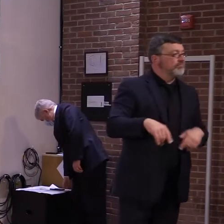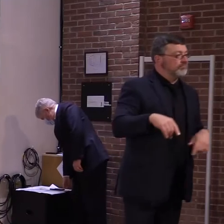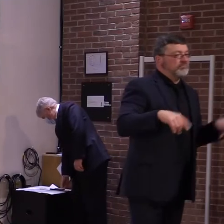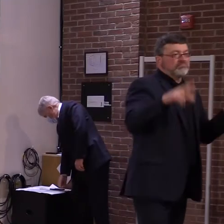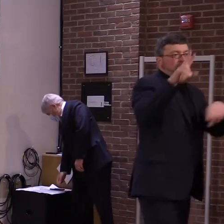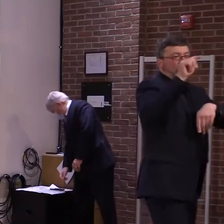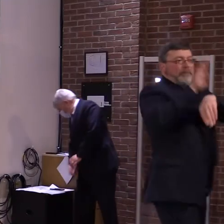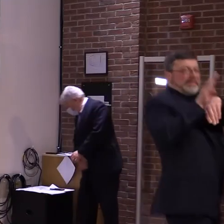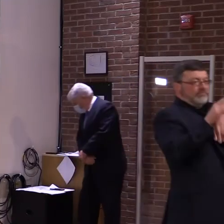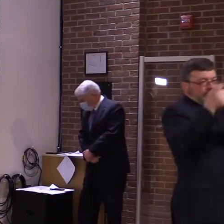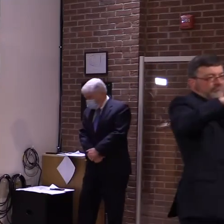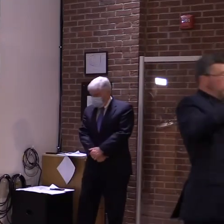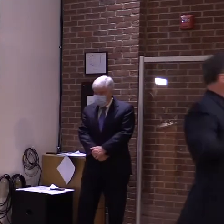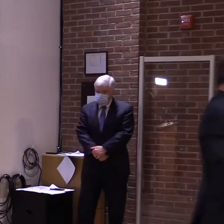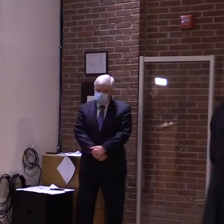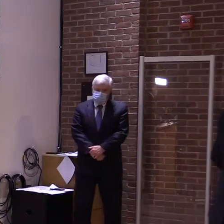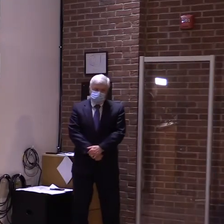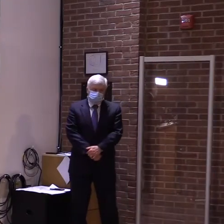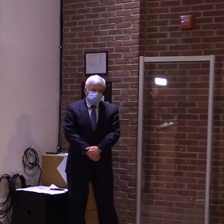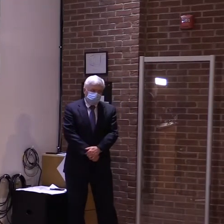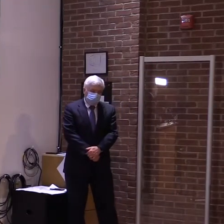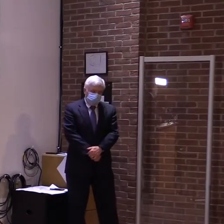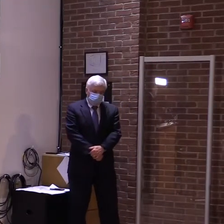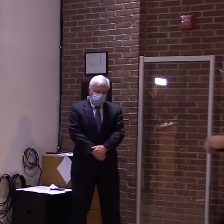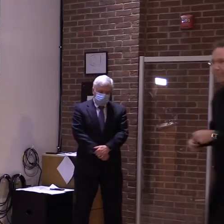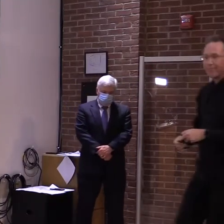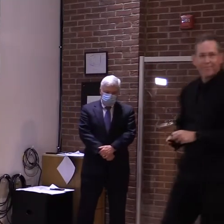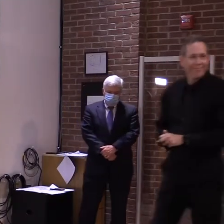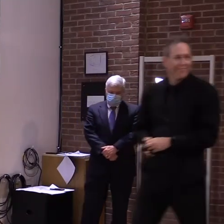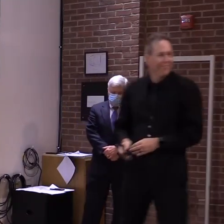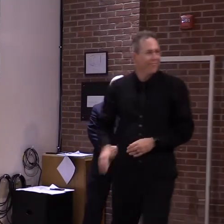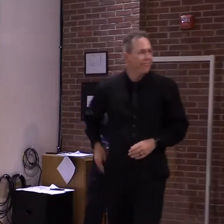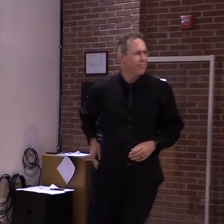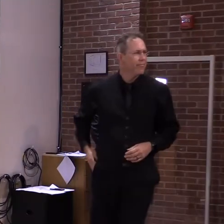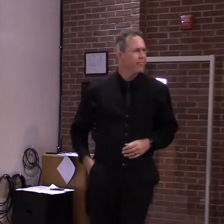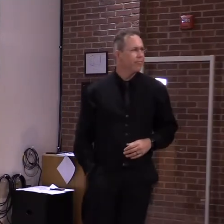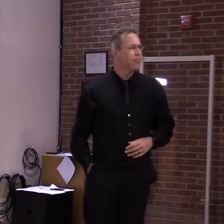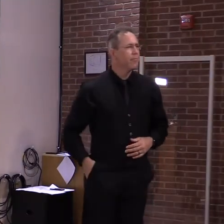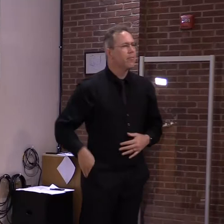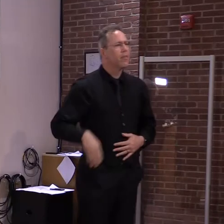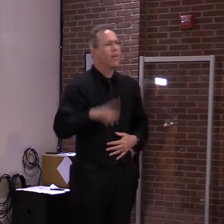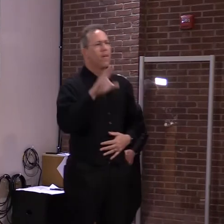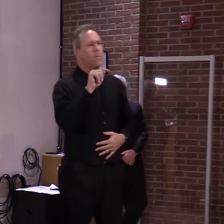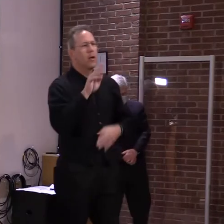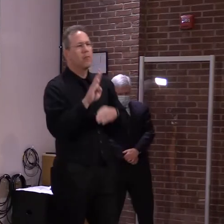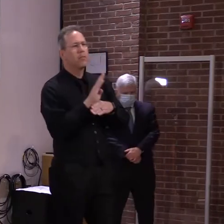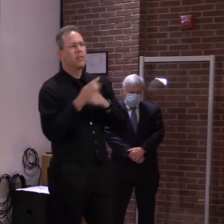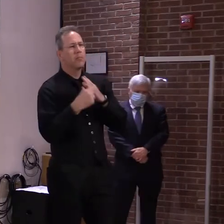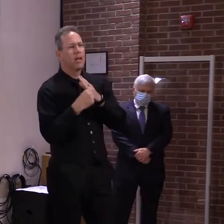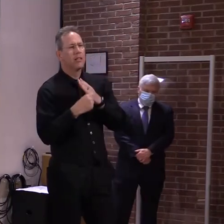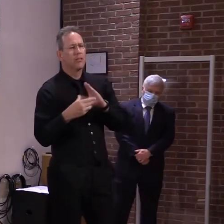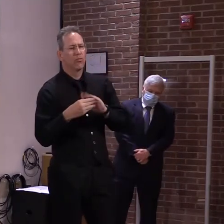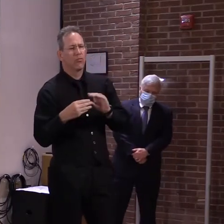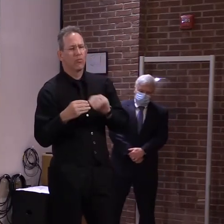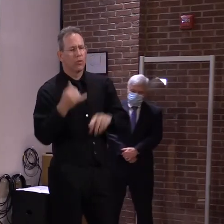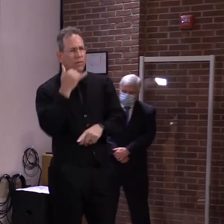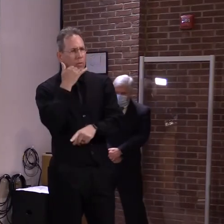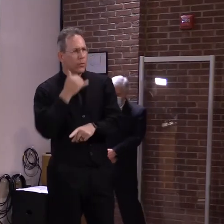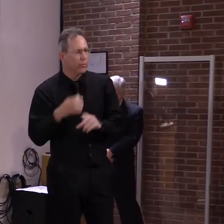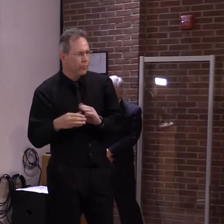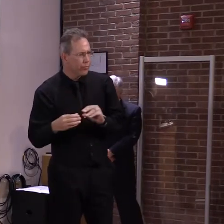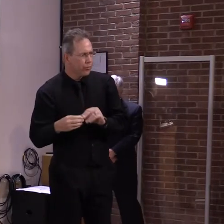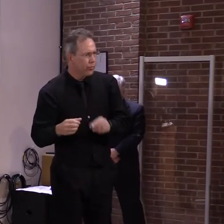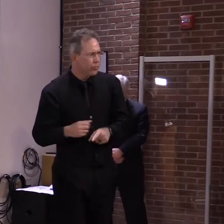Hi, Governor. I know that Commissioner Harrington sent a letter to the legislative leadership earlier this week to try and change